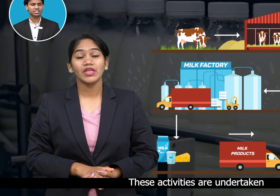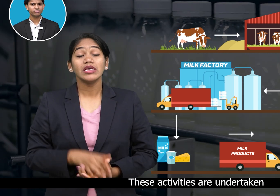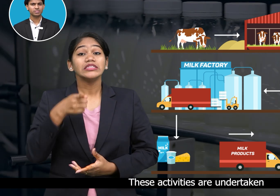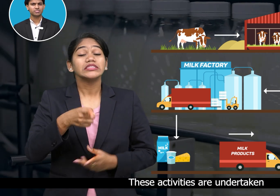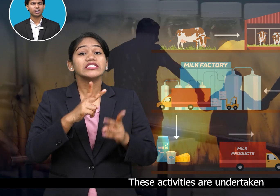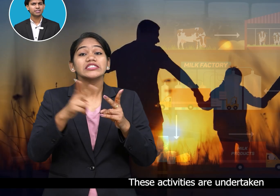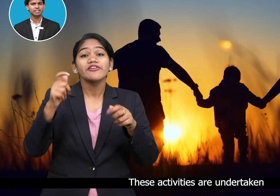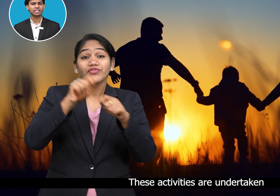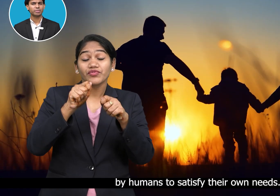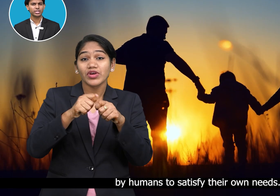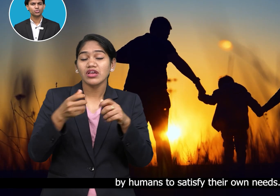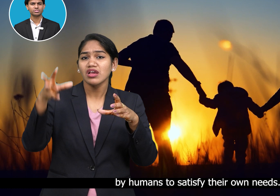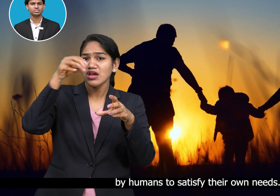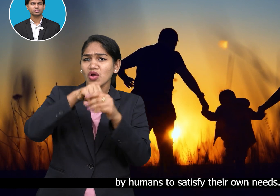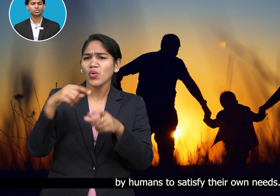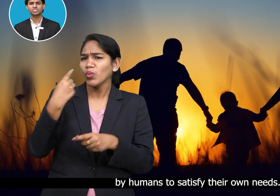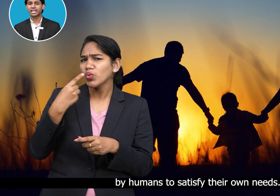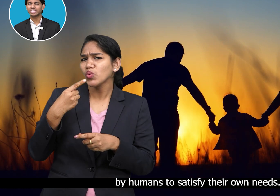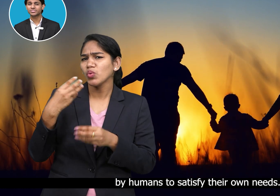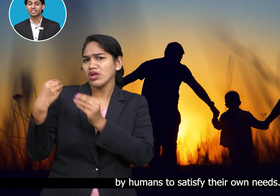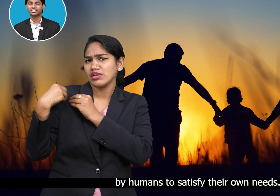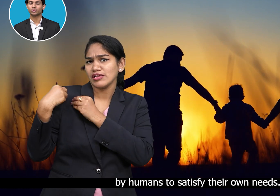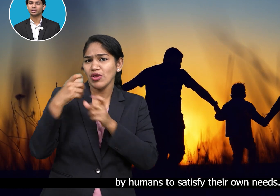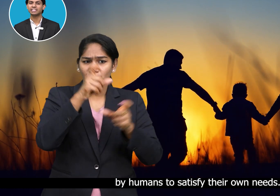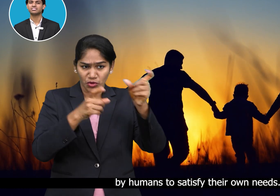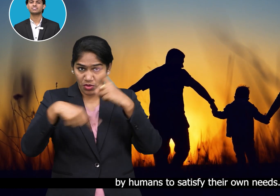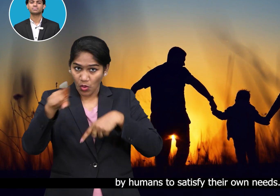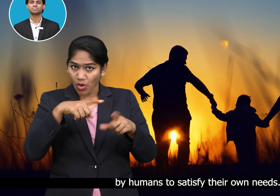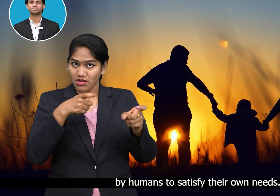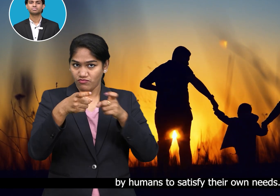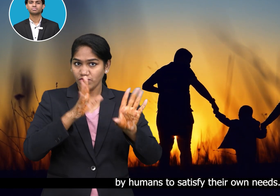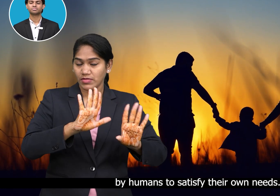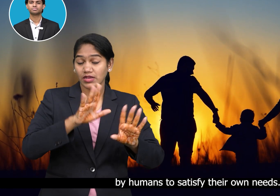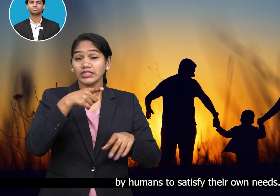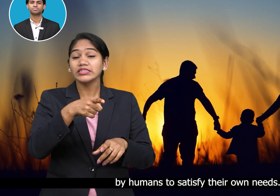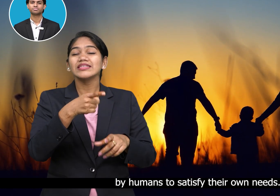These activities are undertaken by humans to satisfy their own needs.